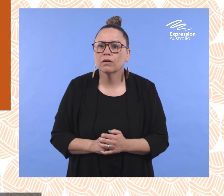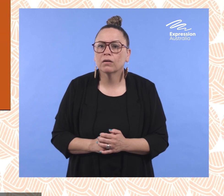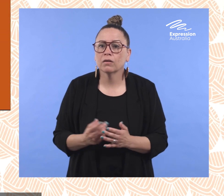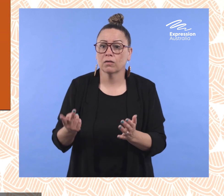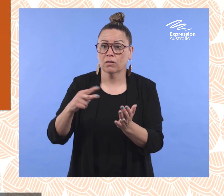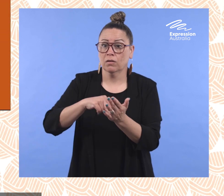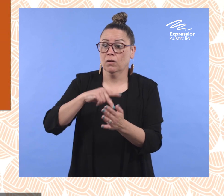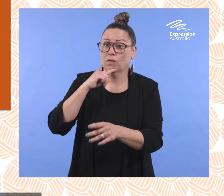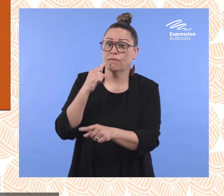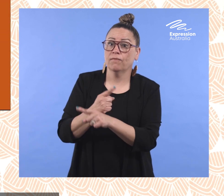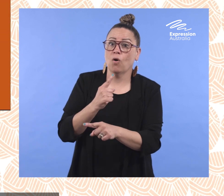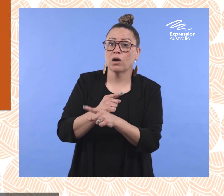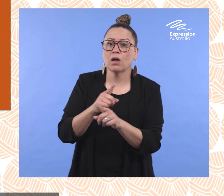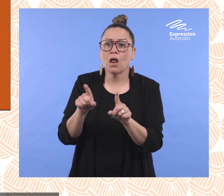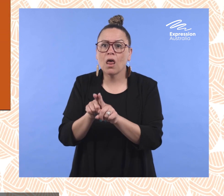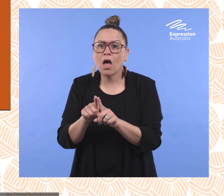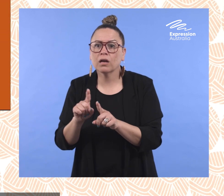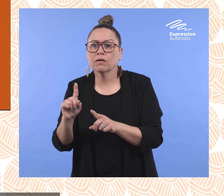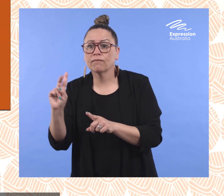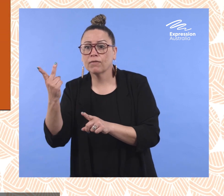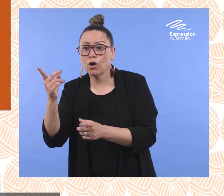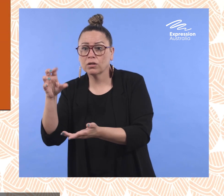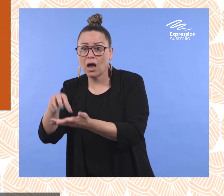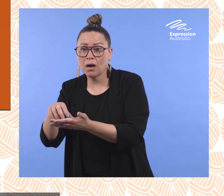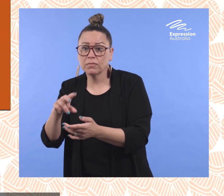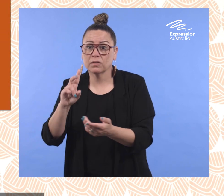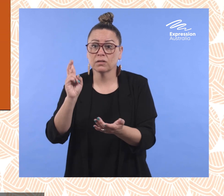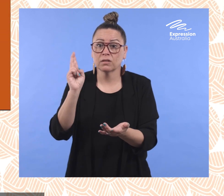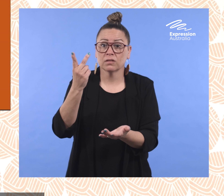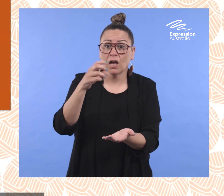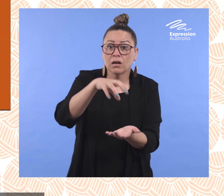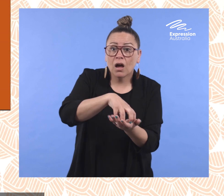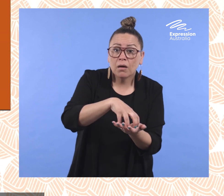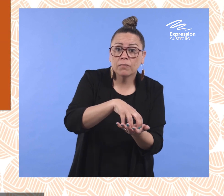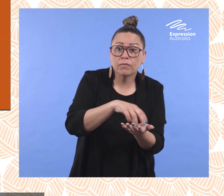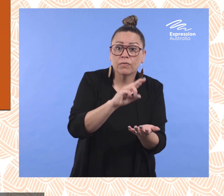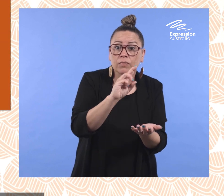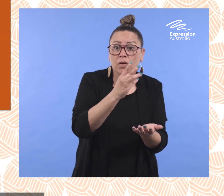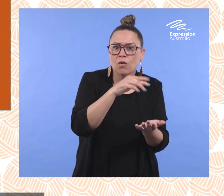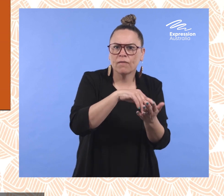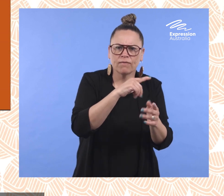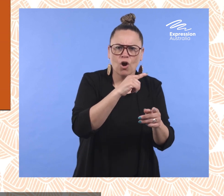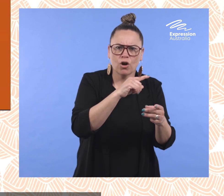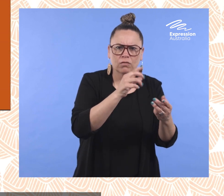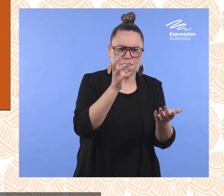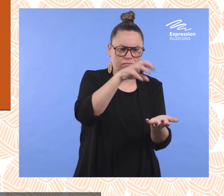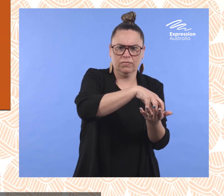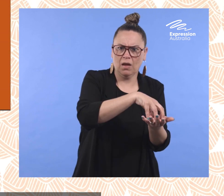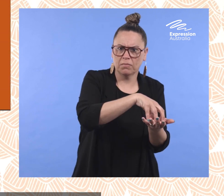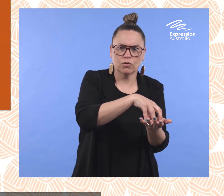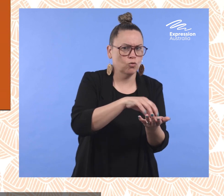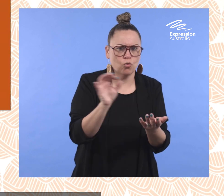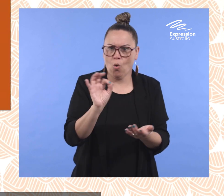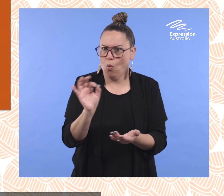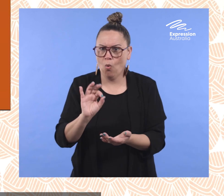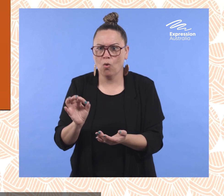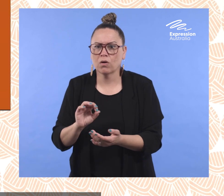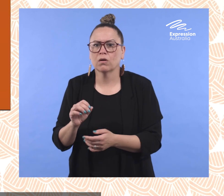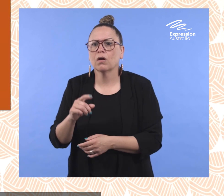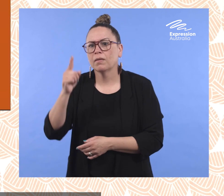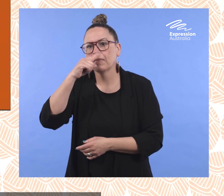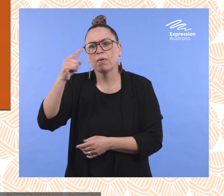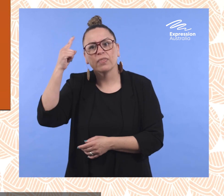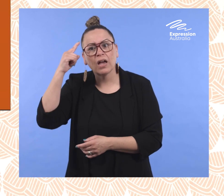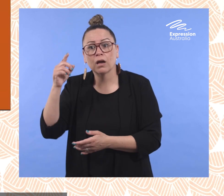Would voice Parliament as an additional third chamber, Aunty Munya? No, definitely not. But that's what is